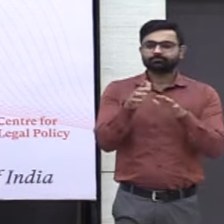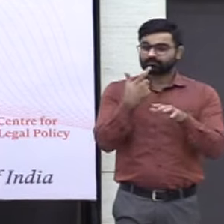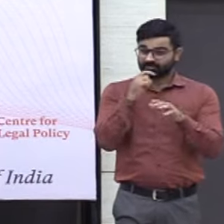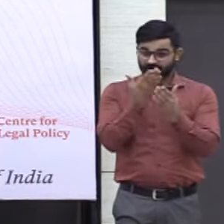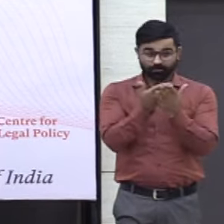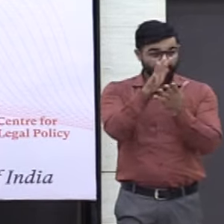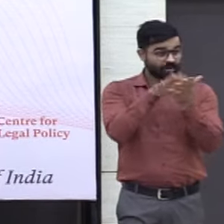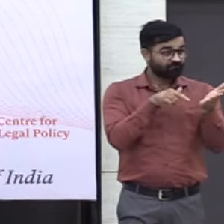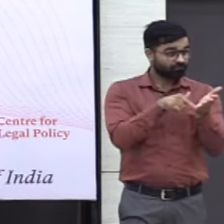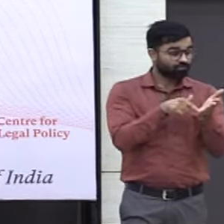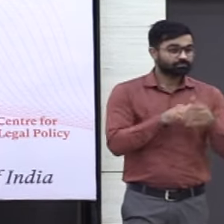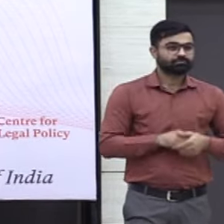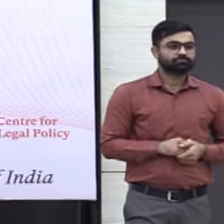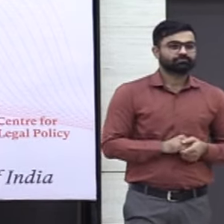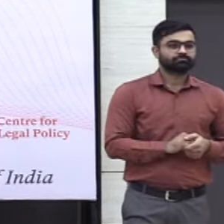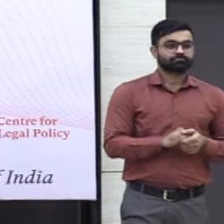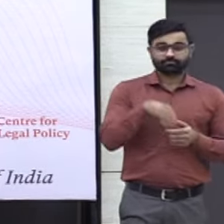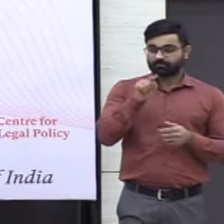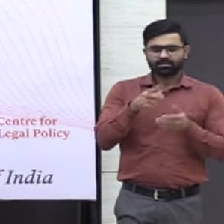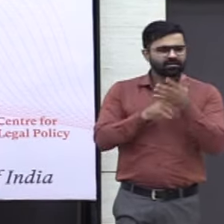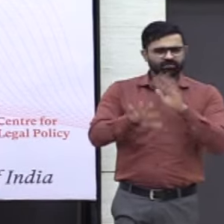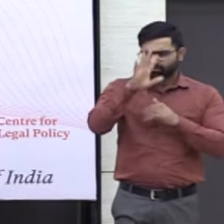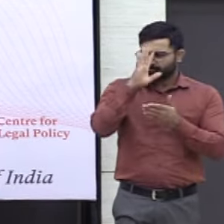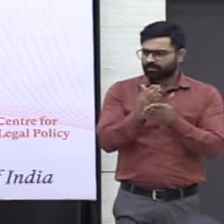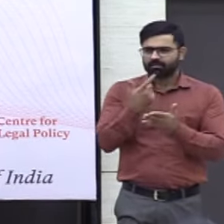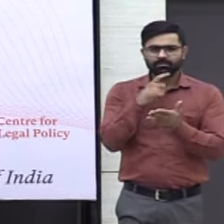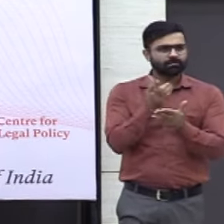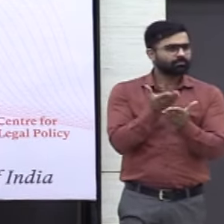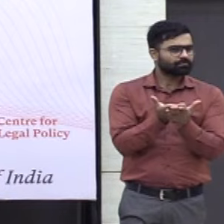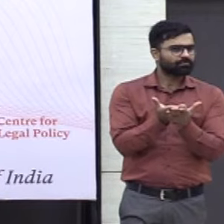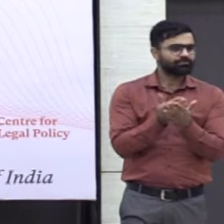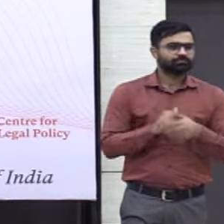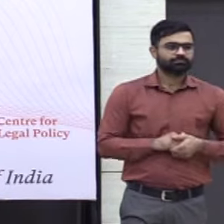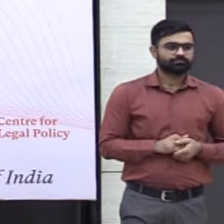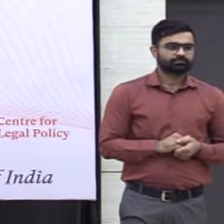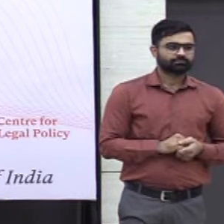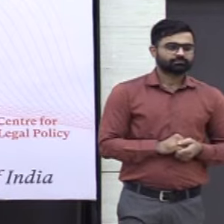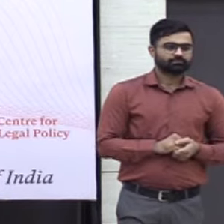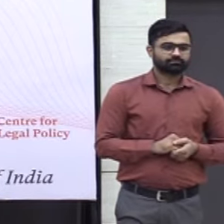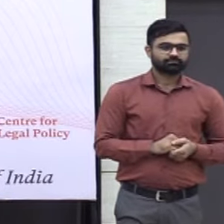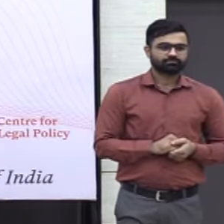complaint. So he'll have to naturally believe the complaint.